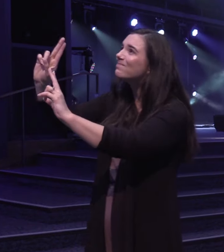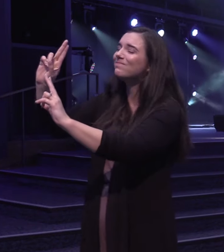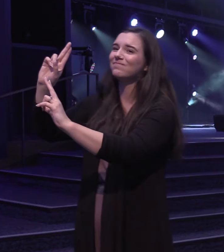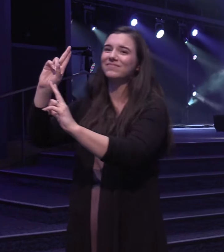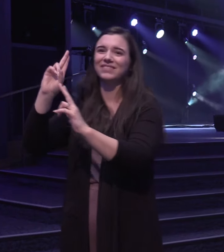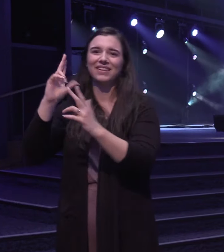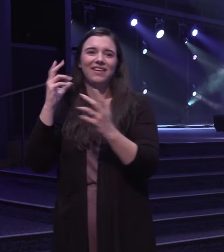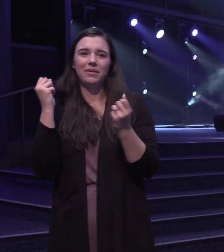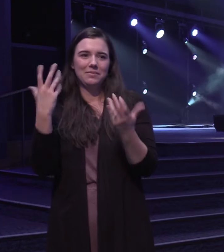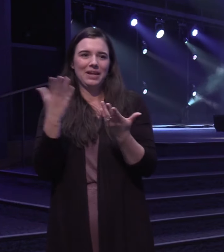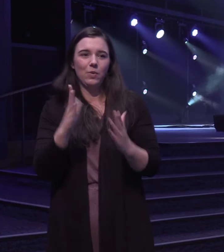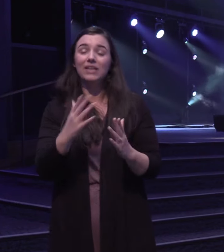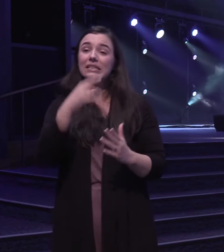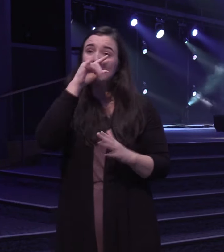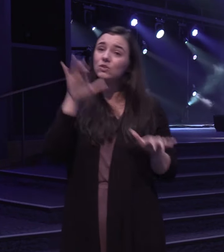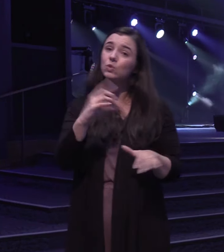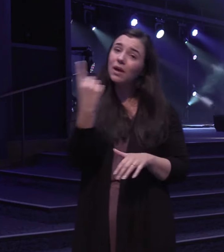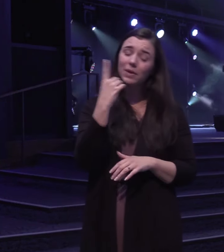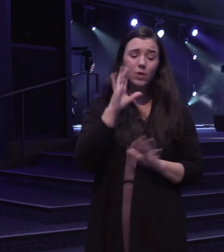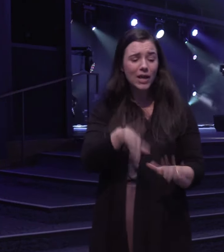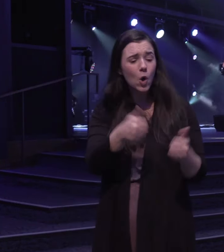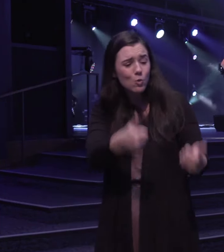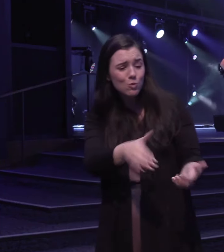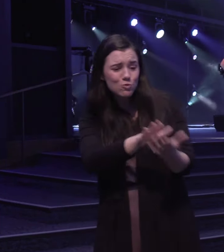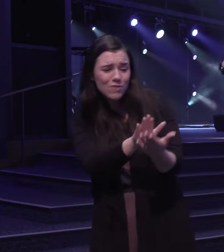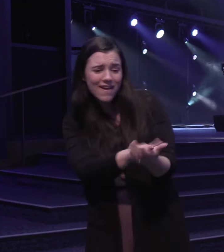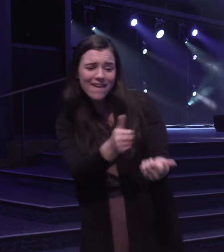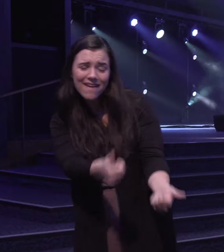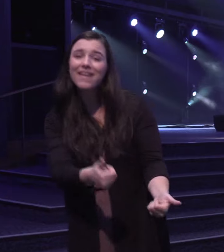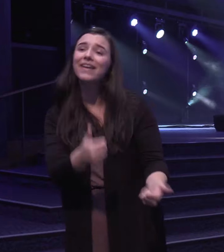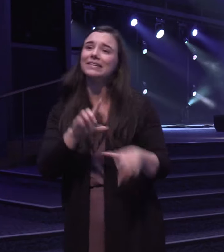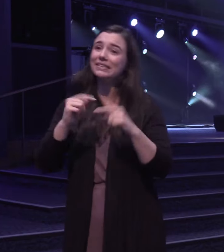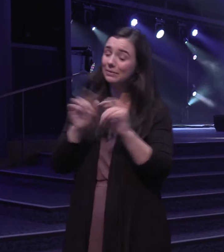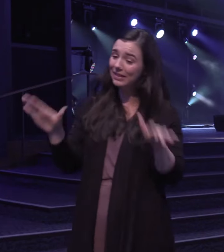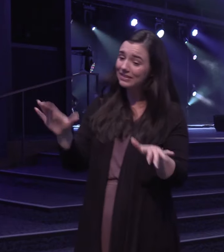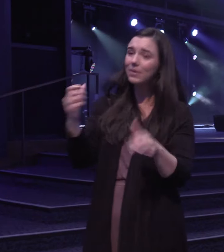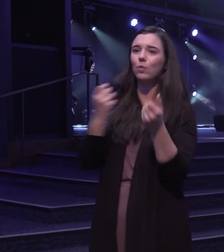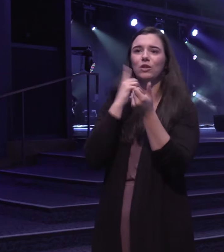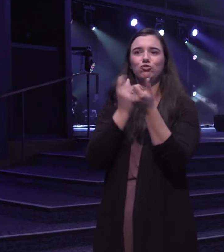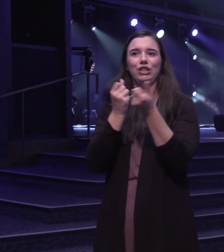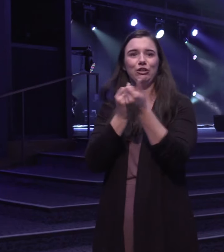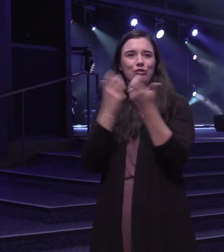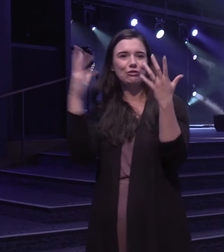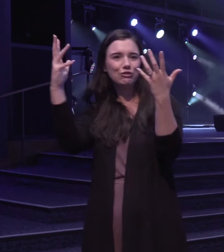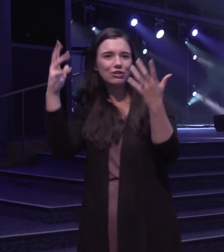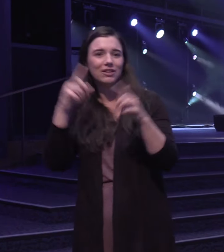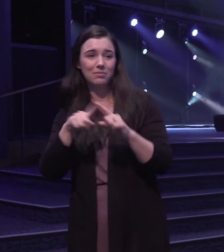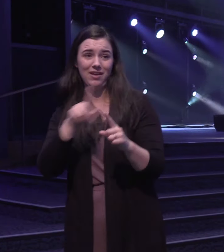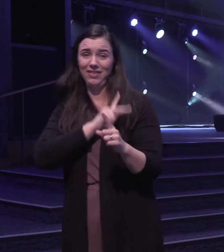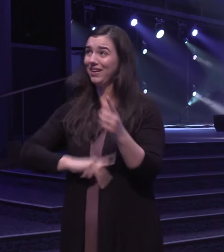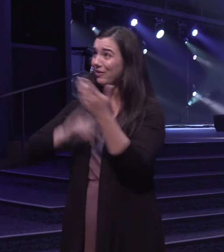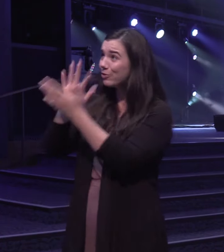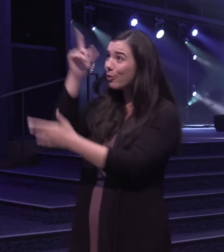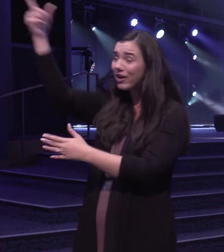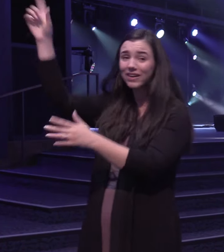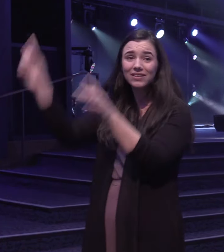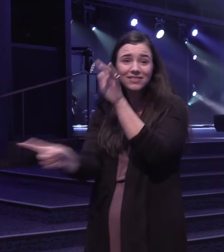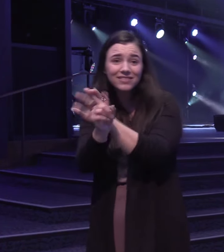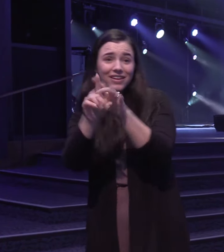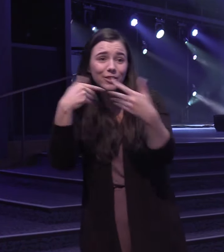things. Our kids do something, we're like, you're so great. And our team does something and we cheer. But when the King of Glory is in the